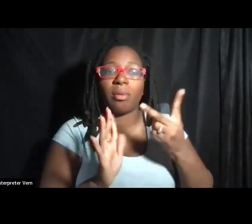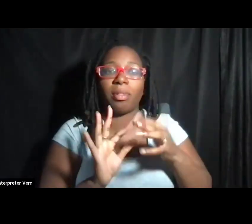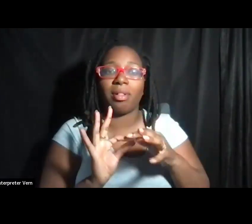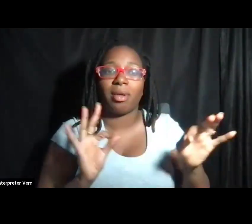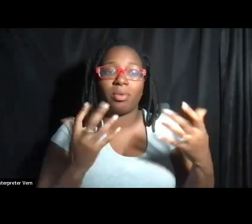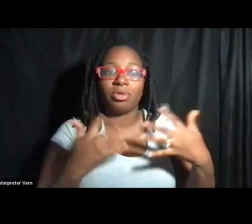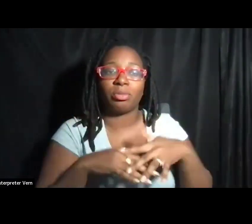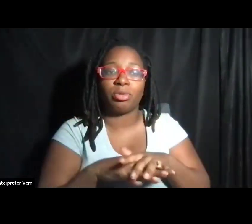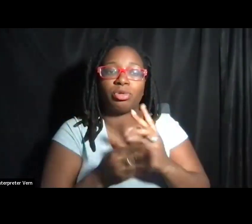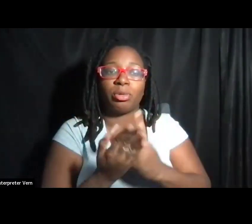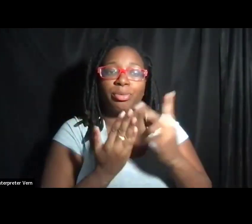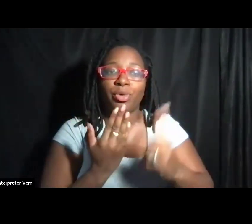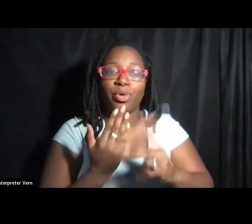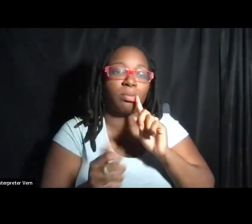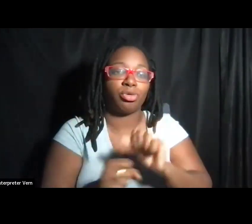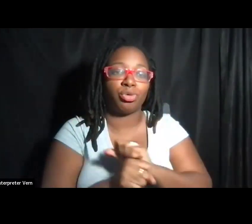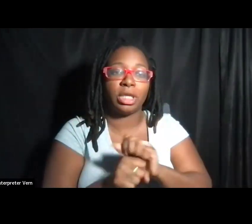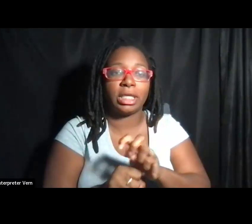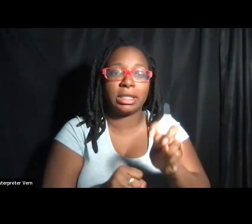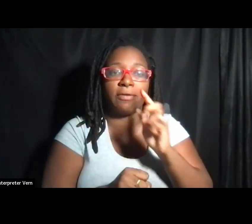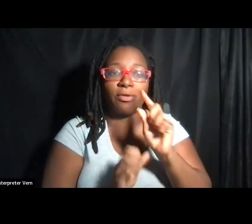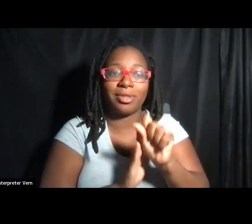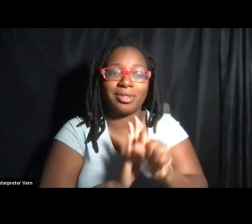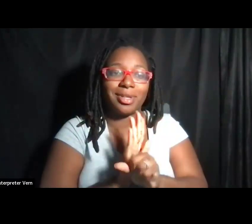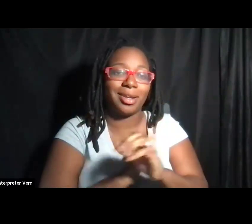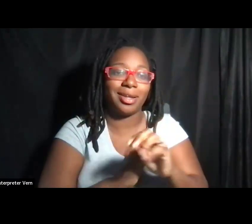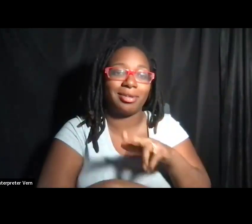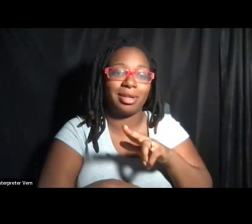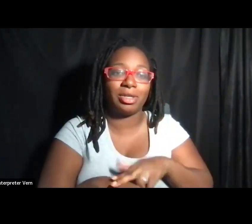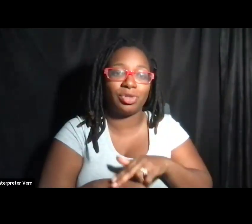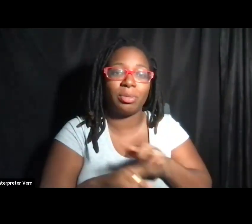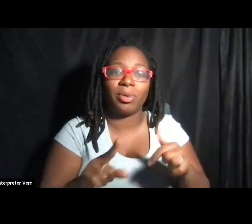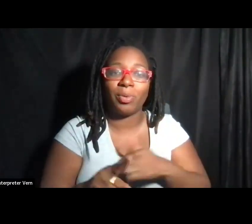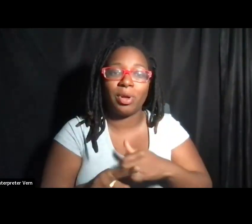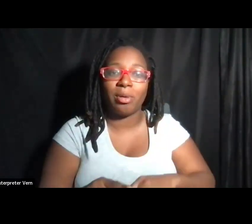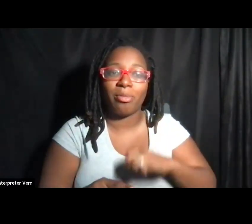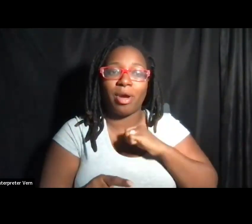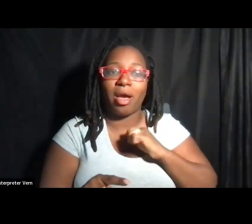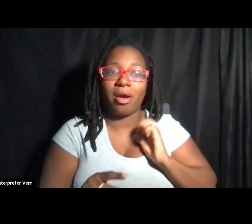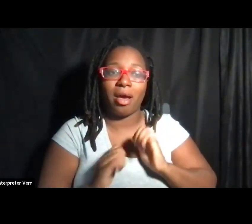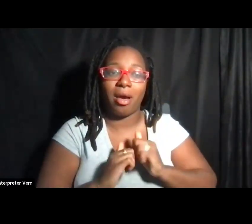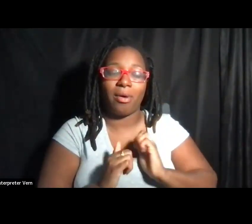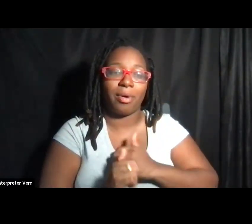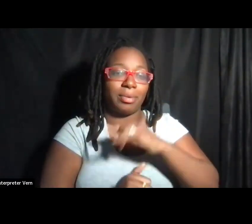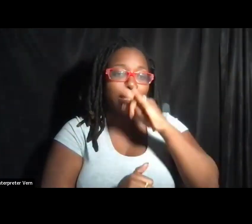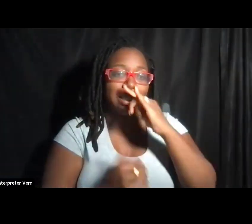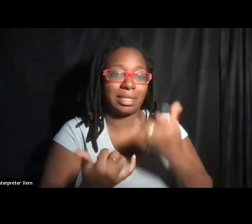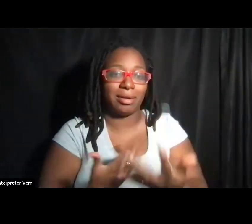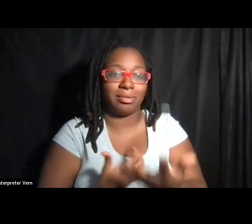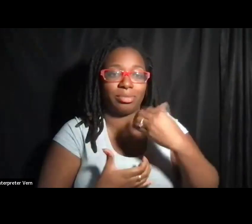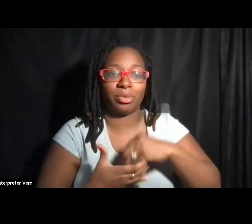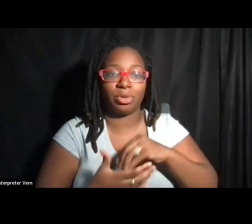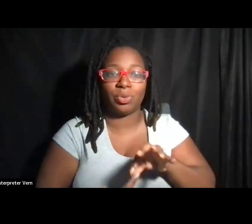Their dedication and enthusiasm inspire each and every one of us every single day. As we go through today's agenda, we encourage